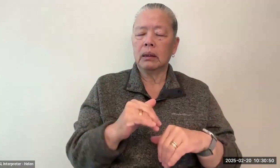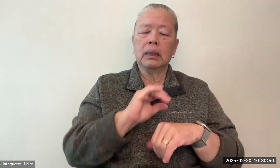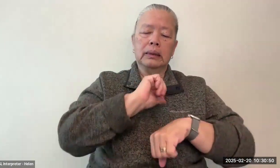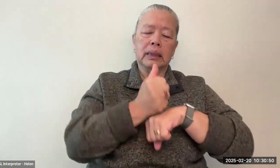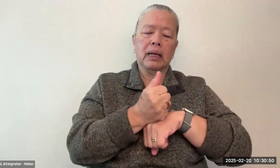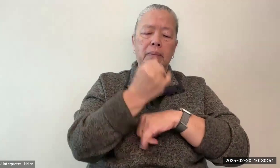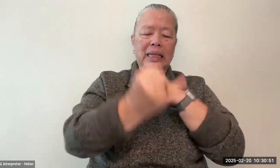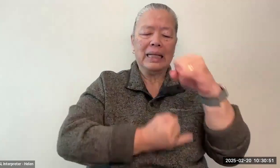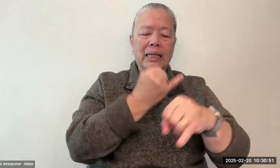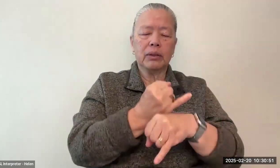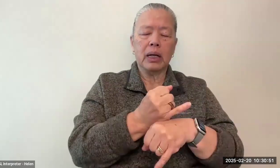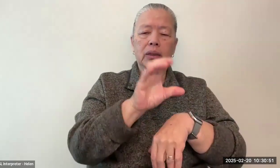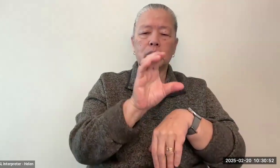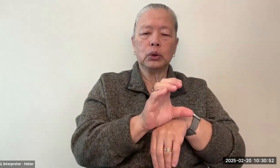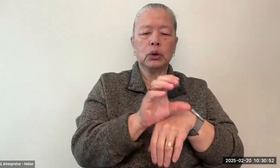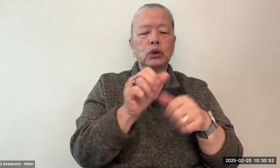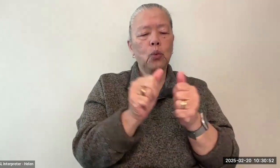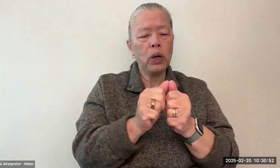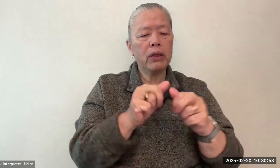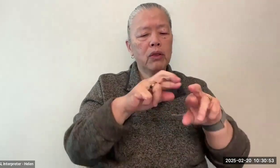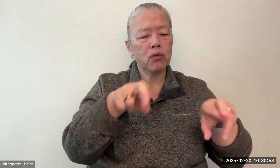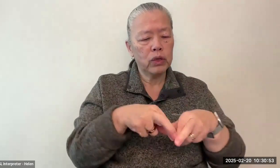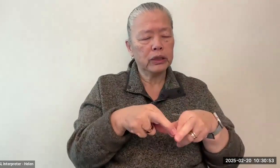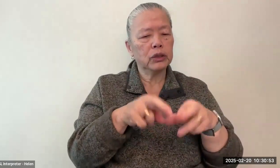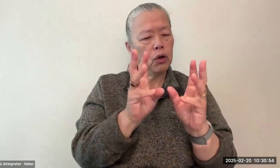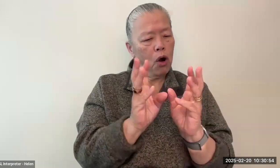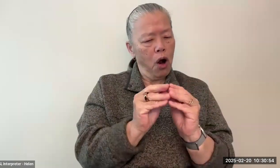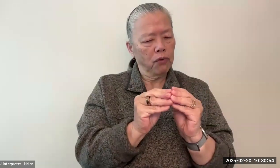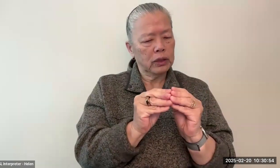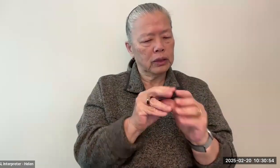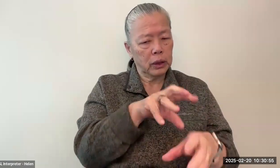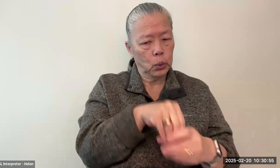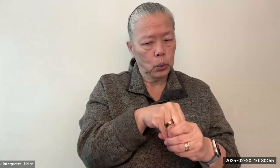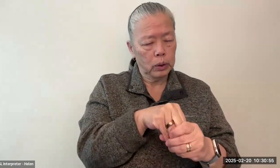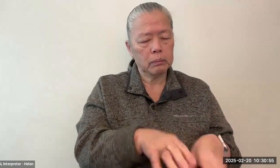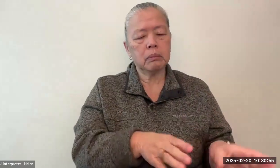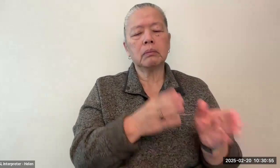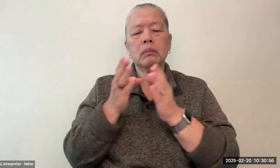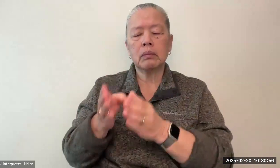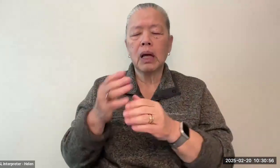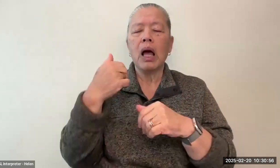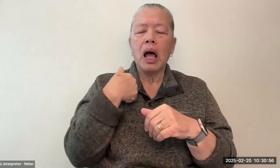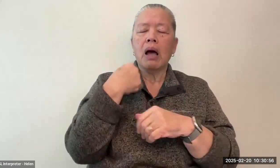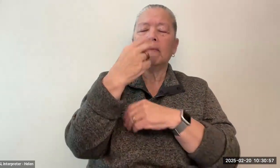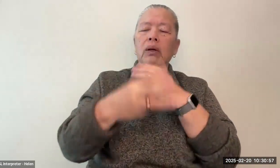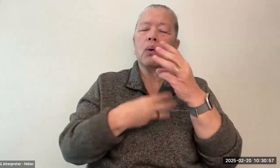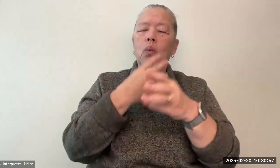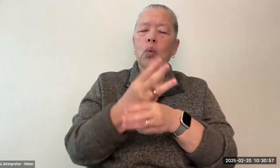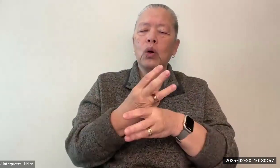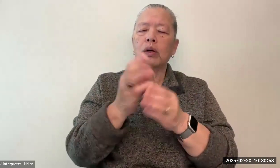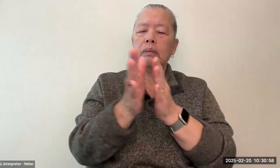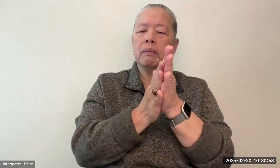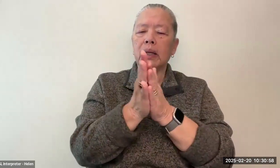an international church with regional conferences. The fourth was creating a World Methodist Conference of